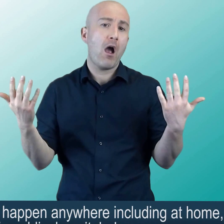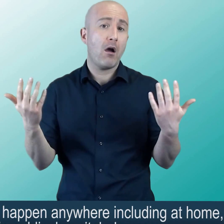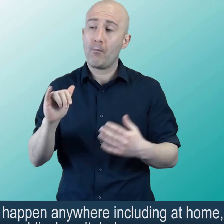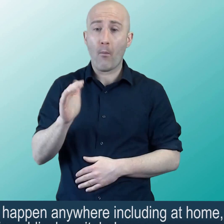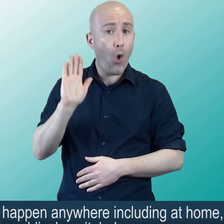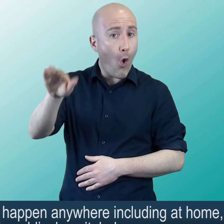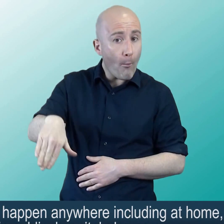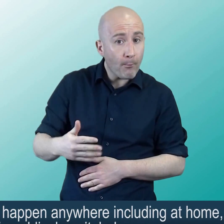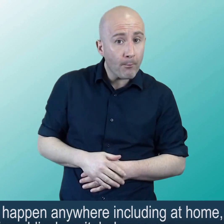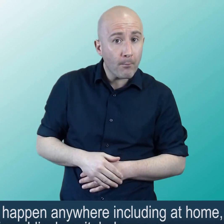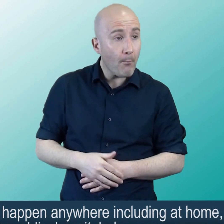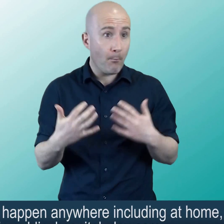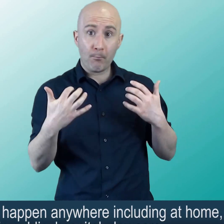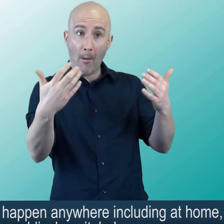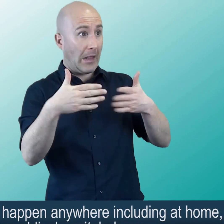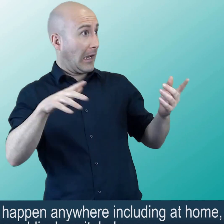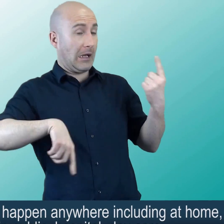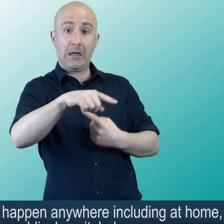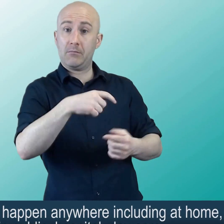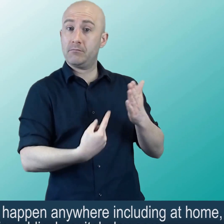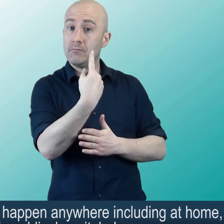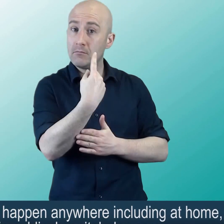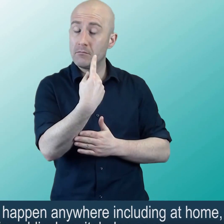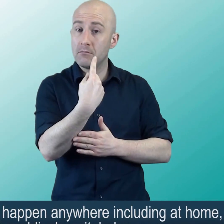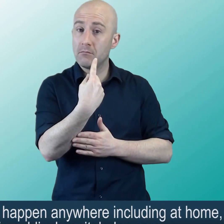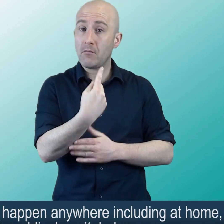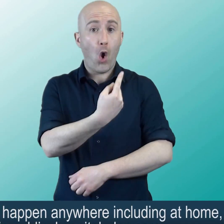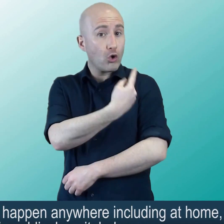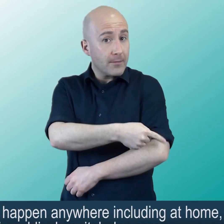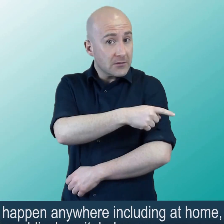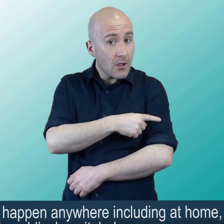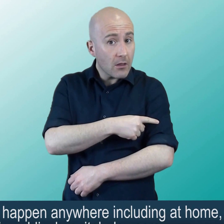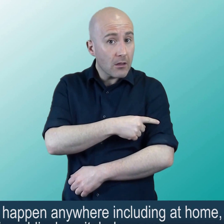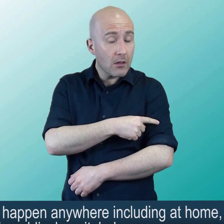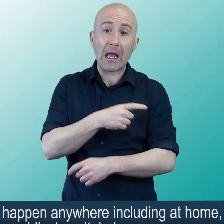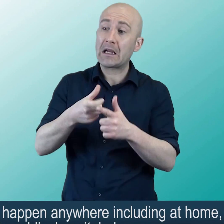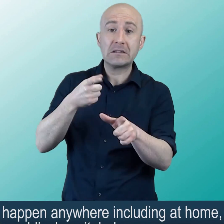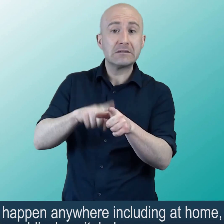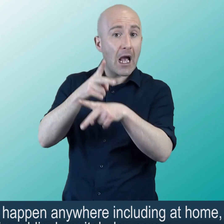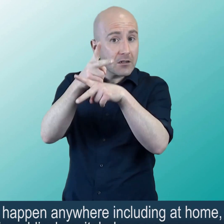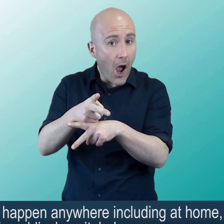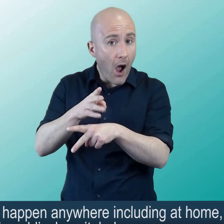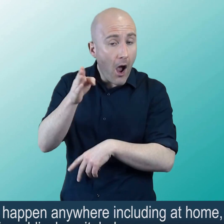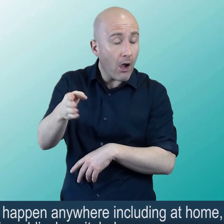Harm can happen anywhere, including at home, in public, hospital,